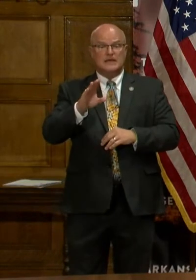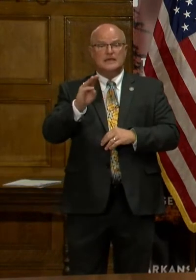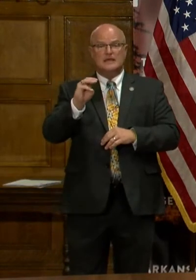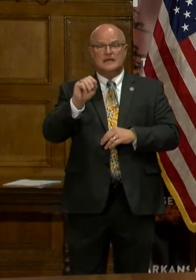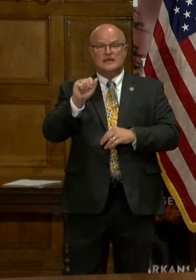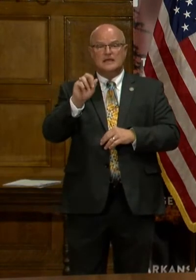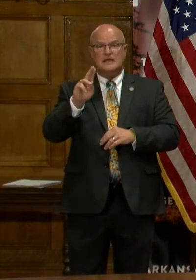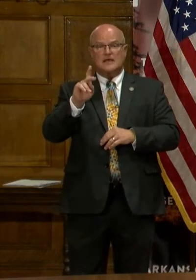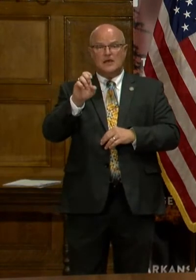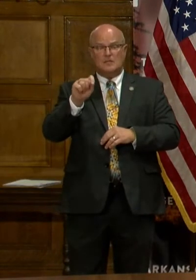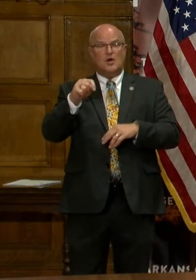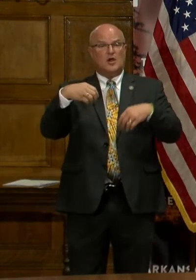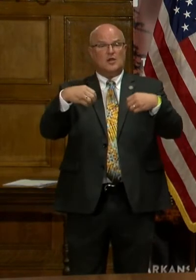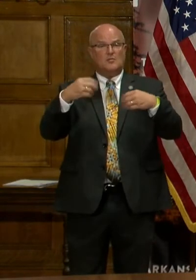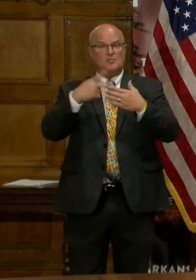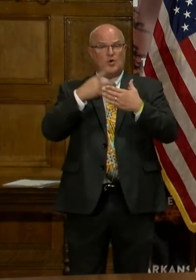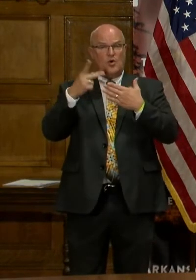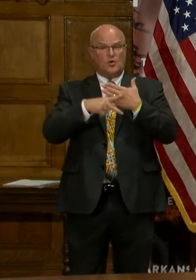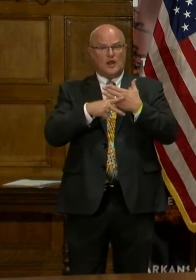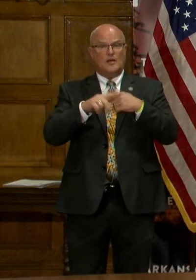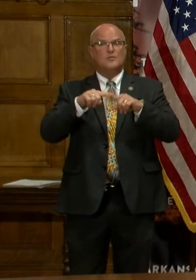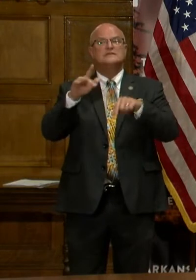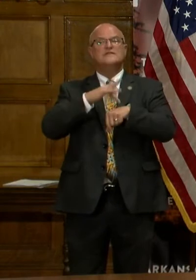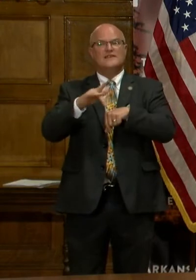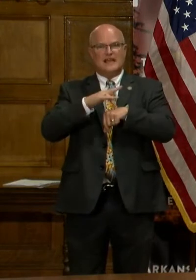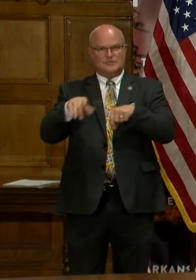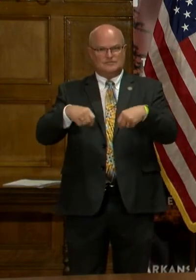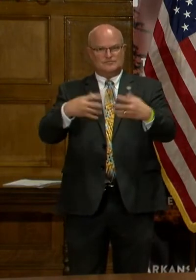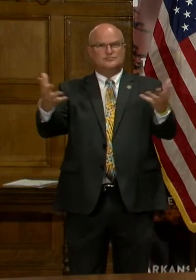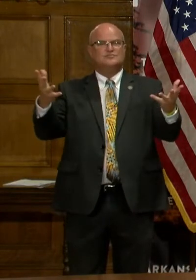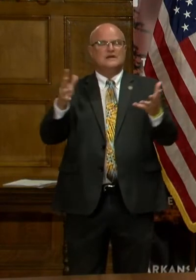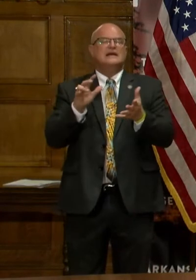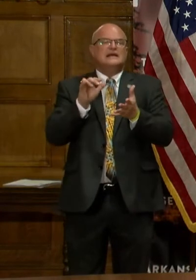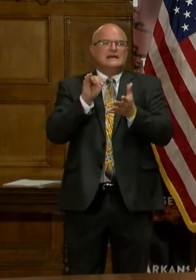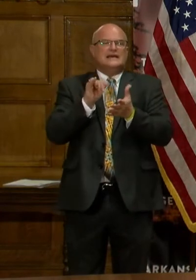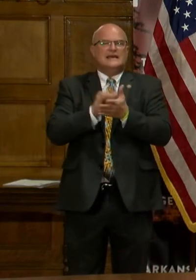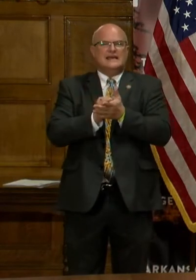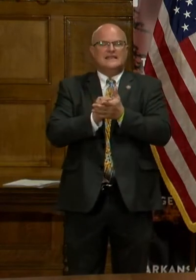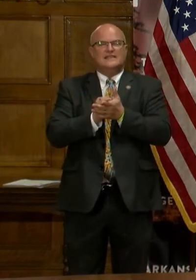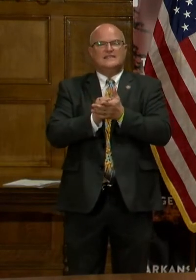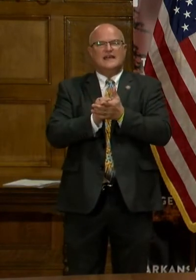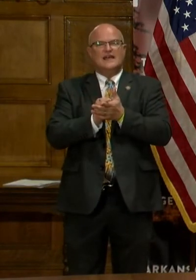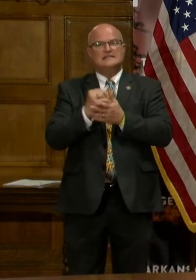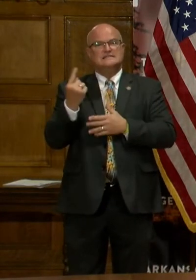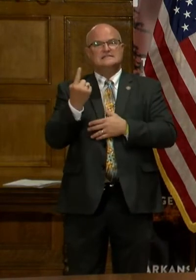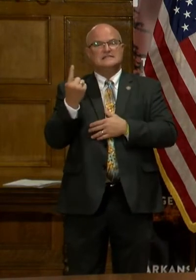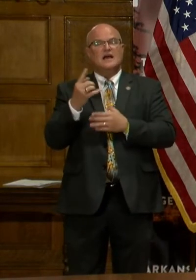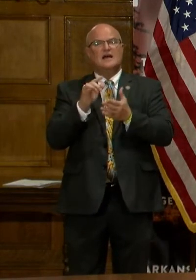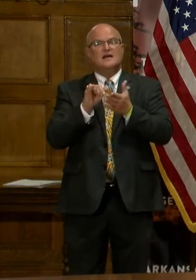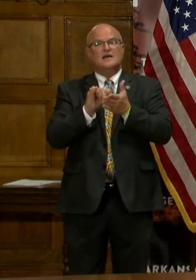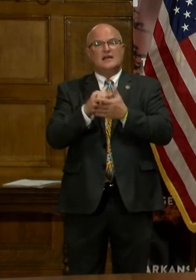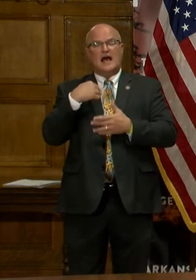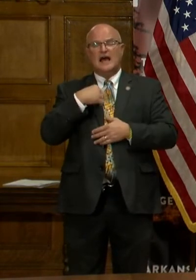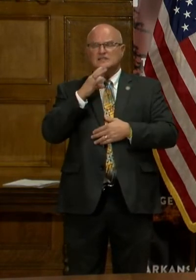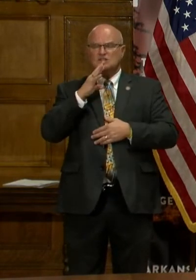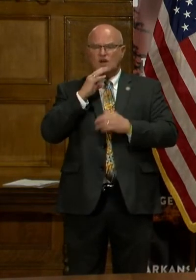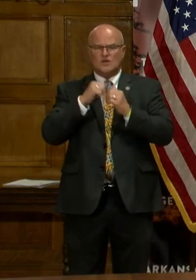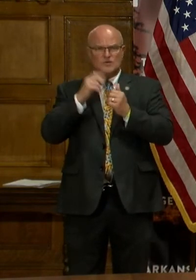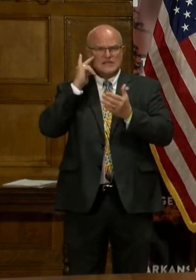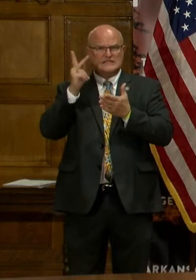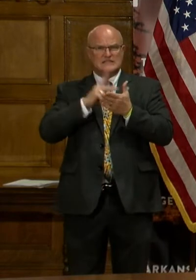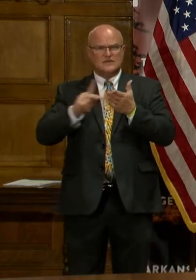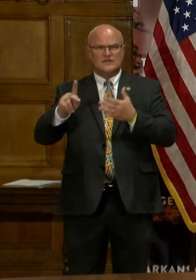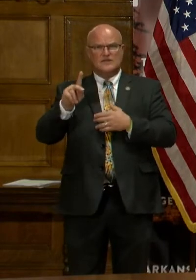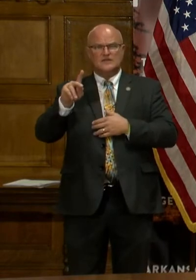marketing program whenever that vaccine is available. That is something that I spoke with